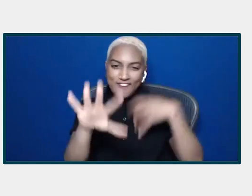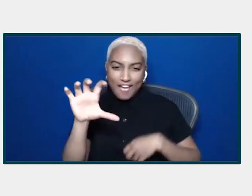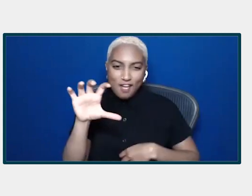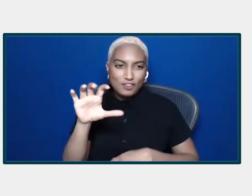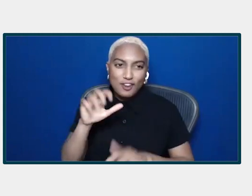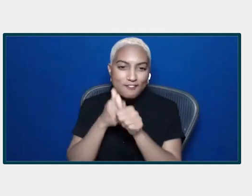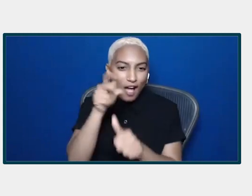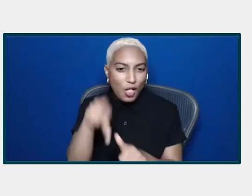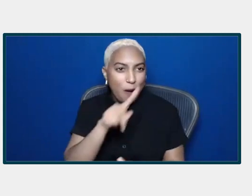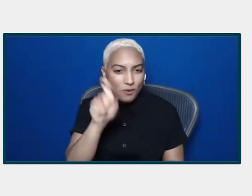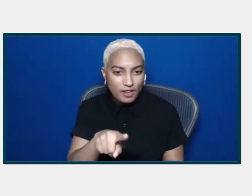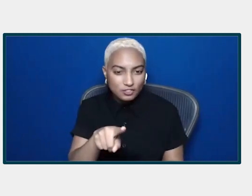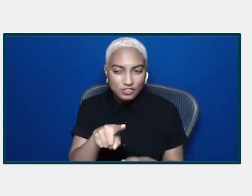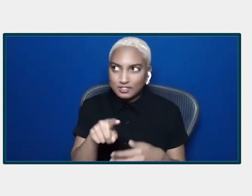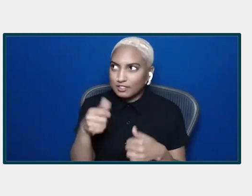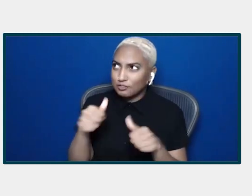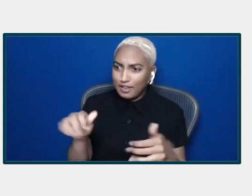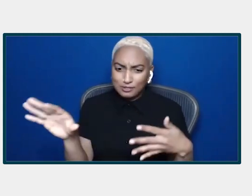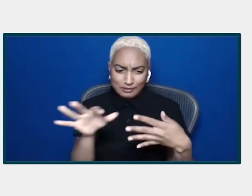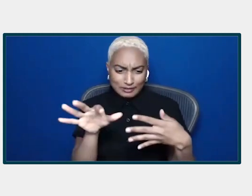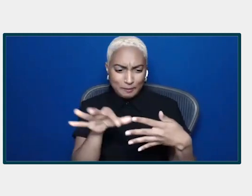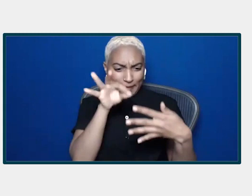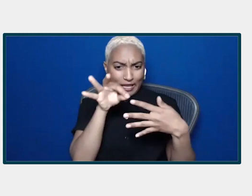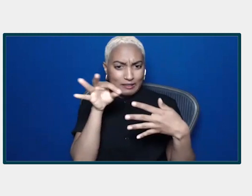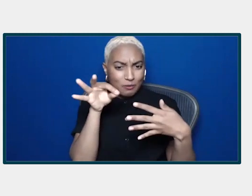First, and a complete tangent,